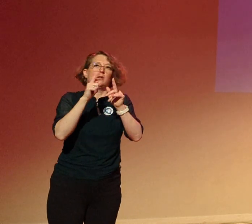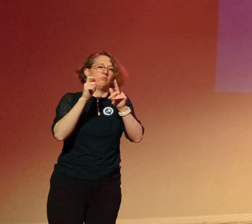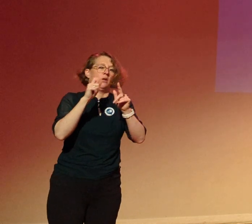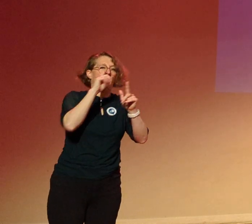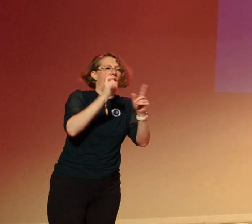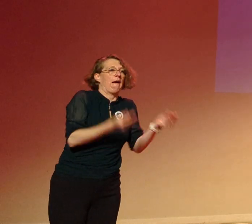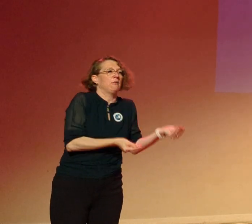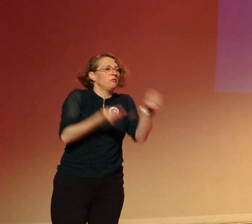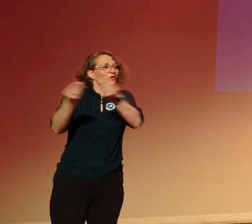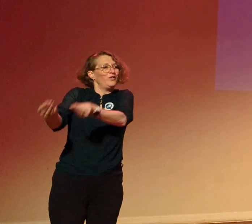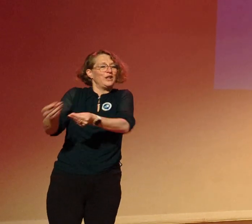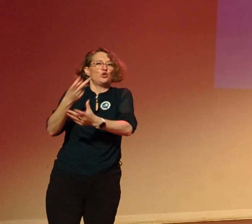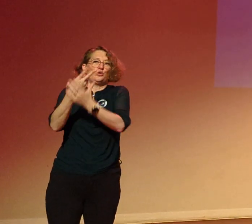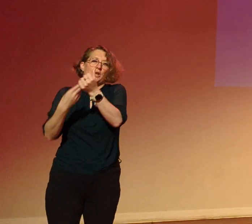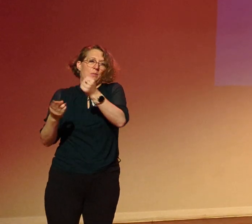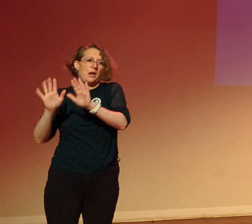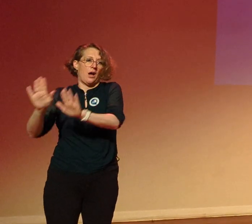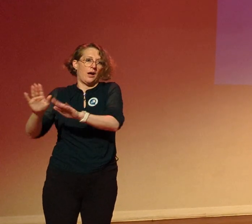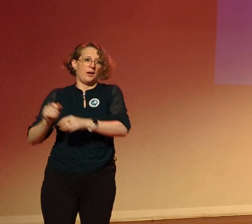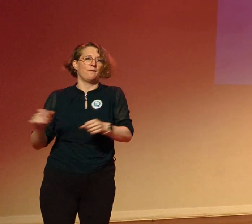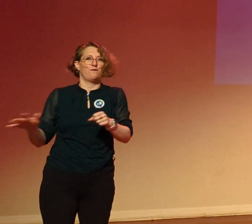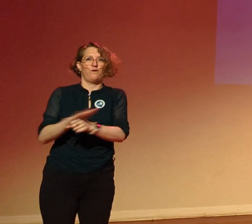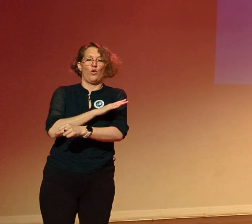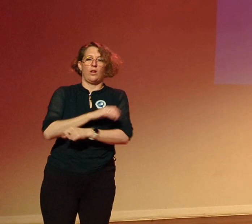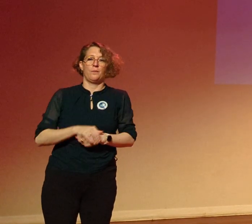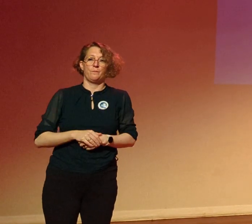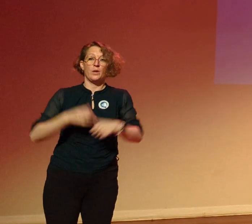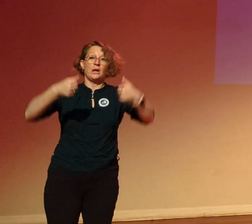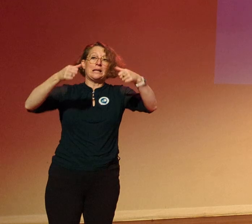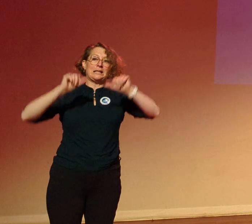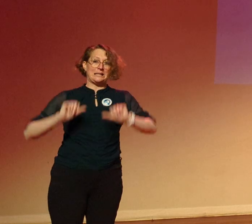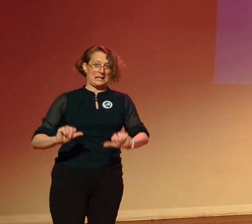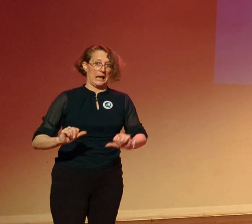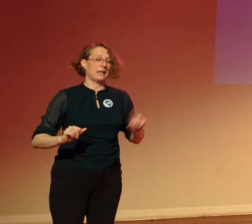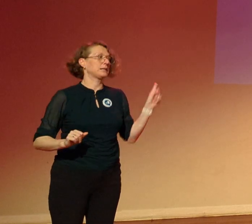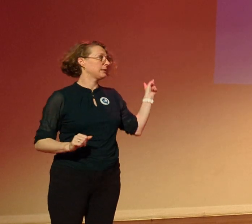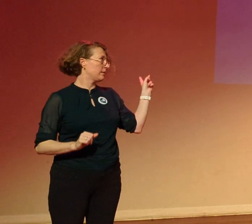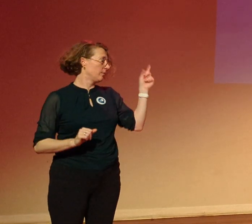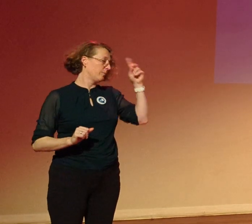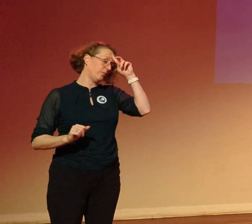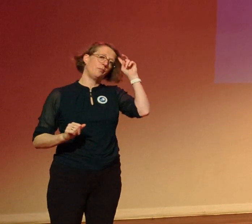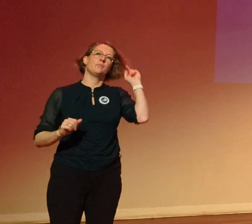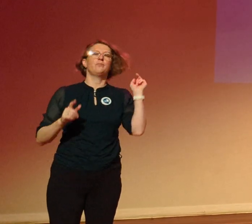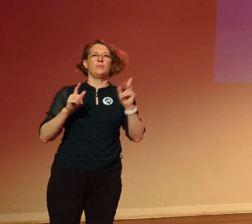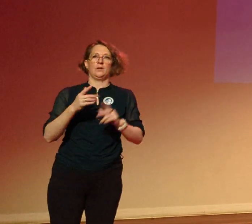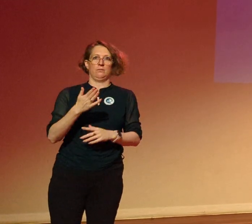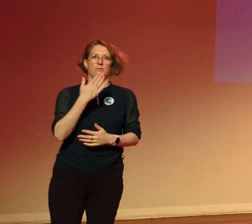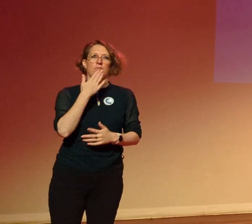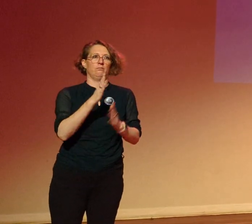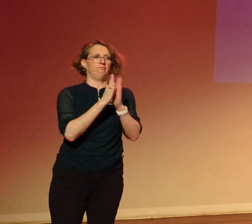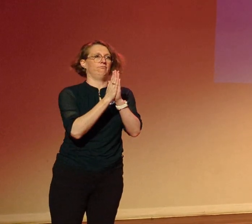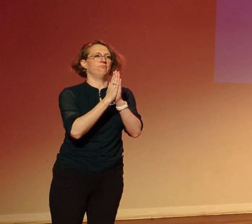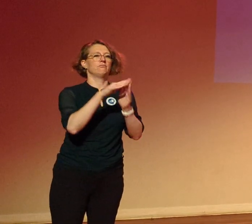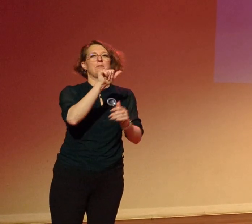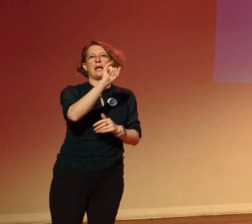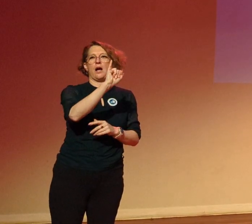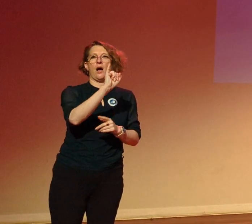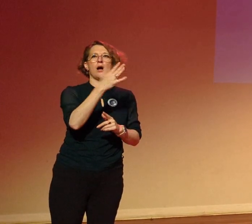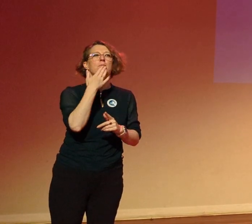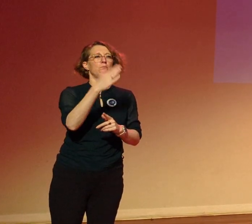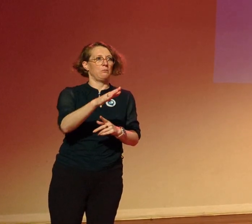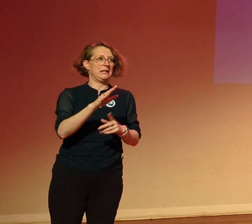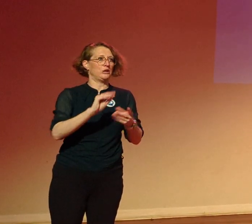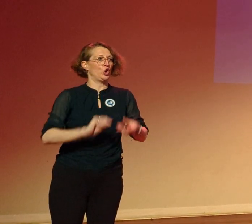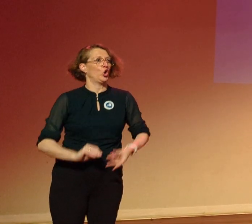And then the next step will be asking it to create this Elan file, more likely asking it to create a